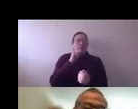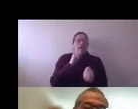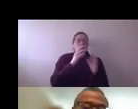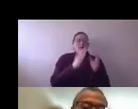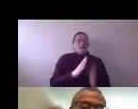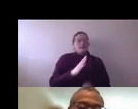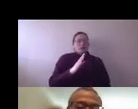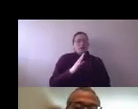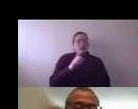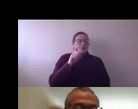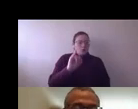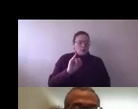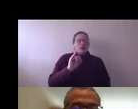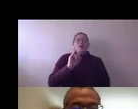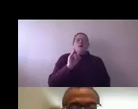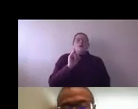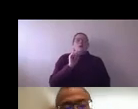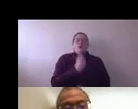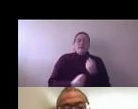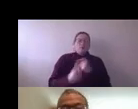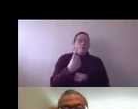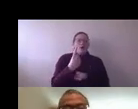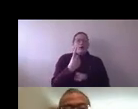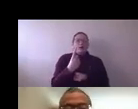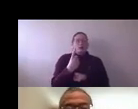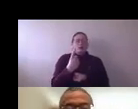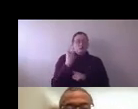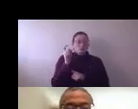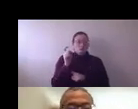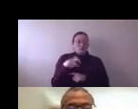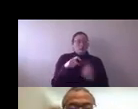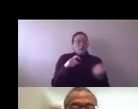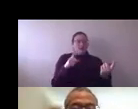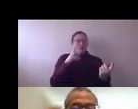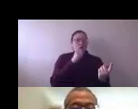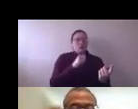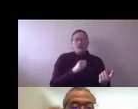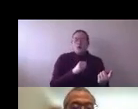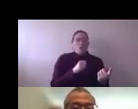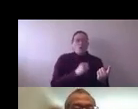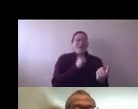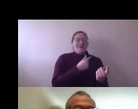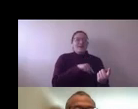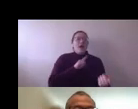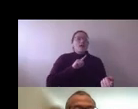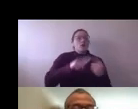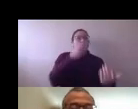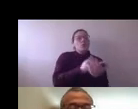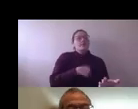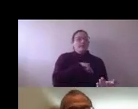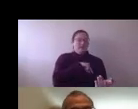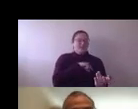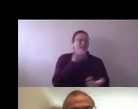Hu. You know, everyone should be presumed innocent until proven guilty. That's